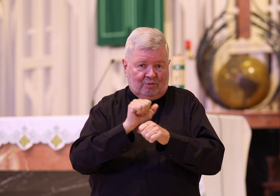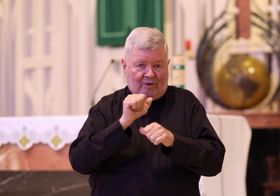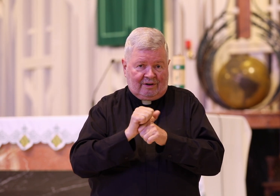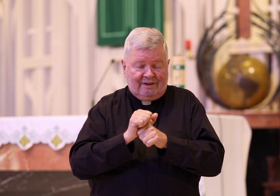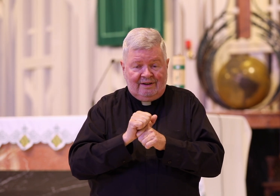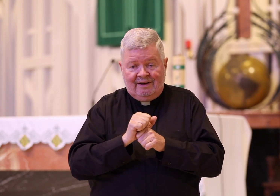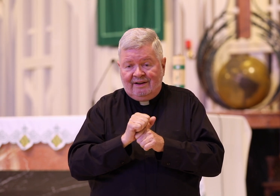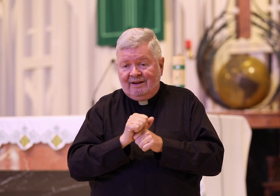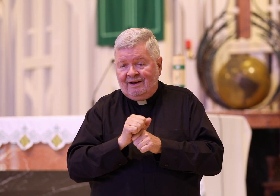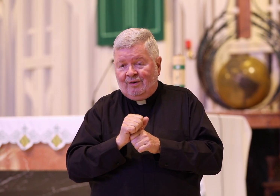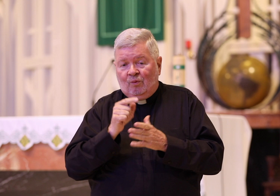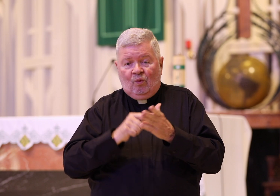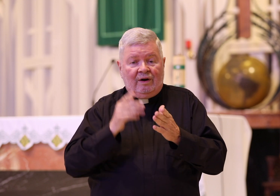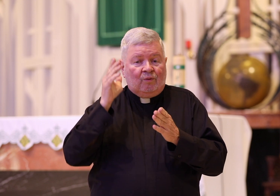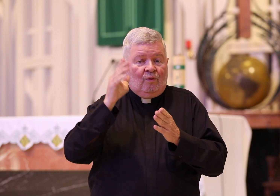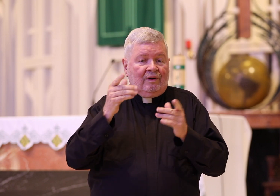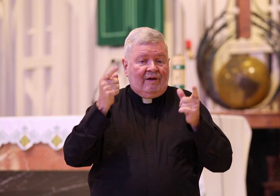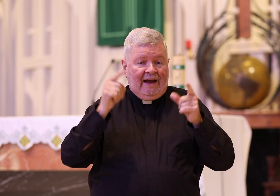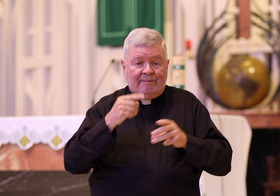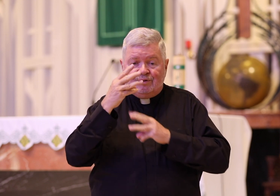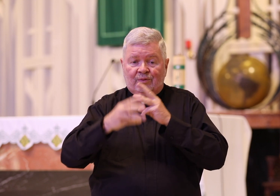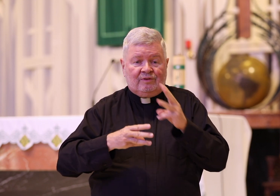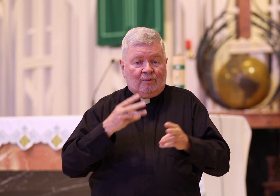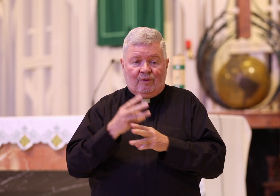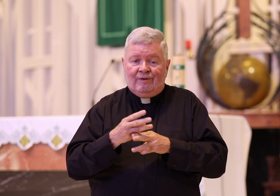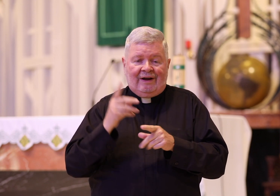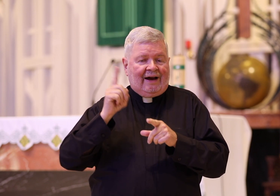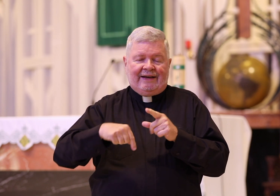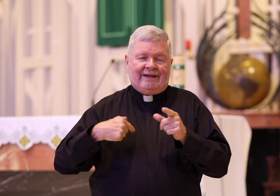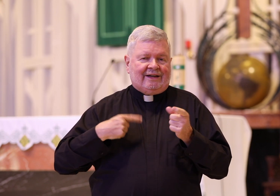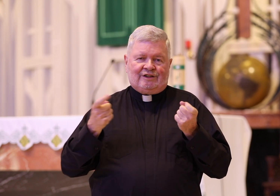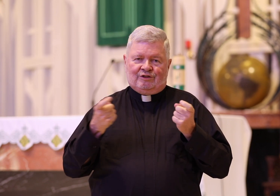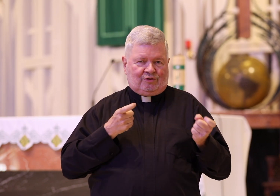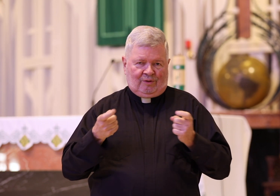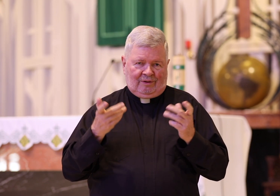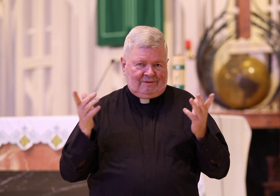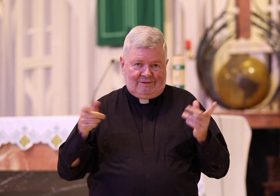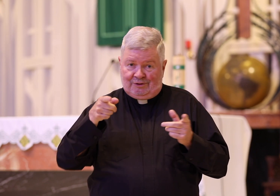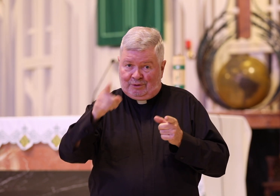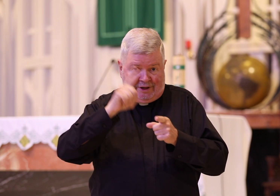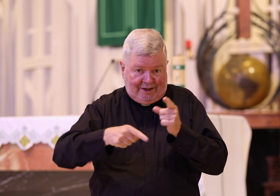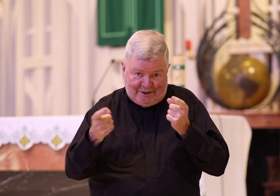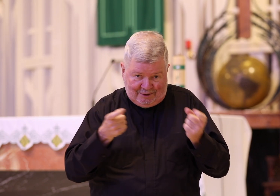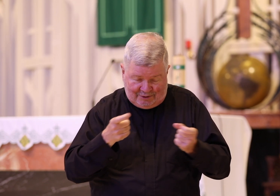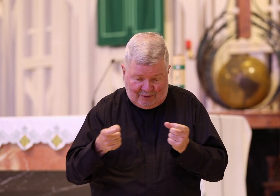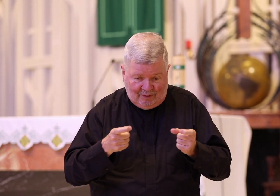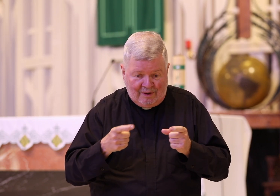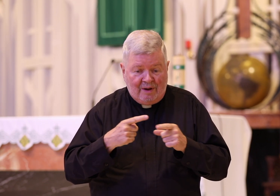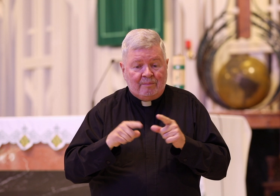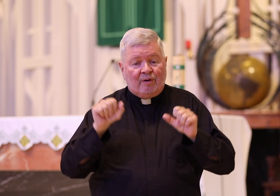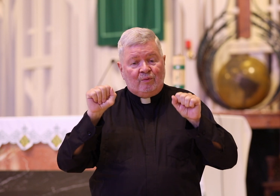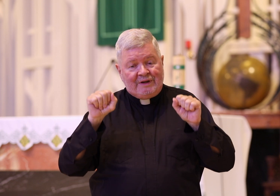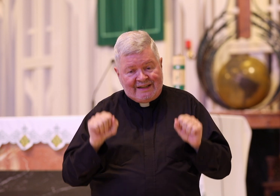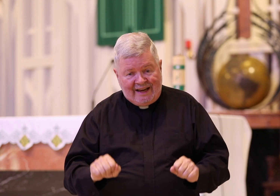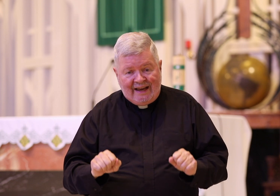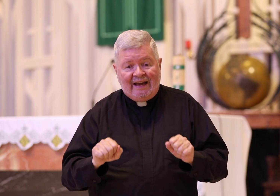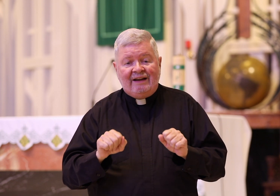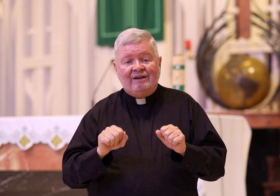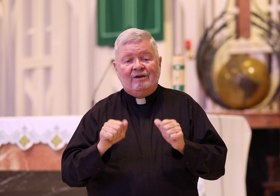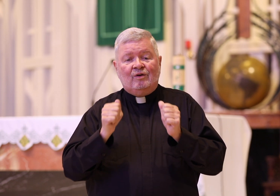work. What will happen with the world, I can't control. You can't control. But we can,